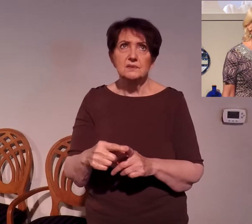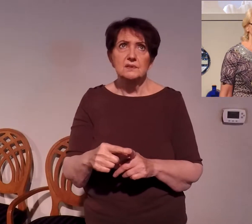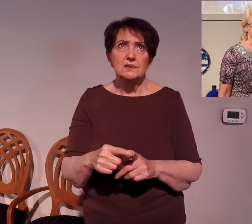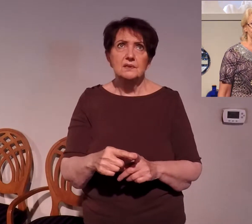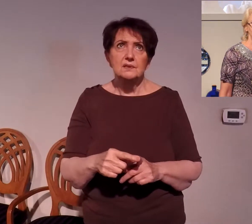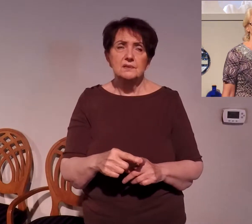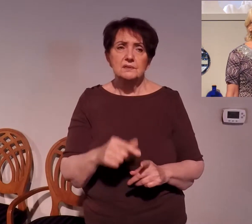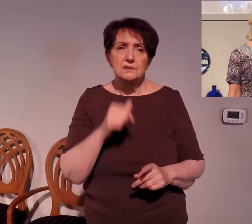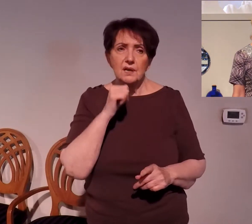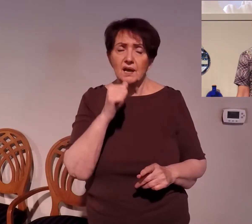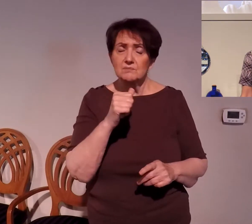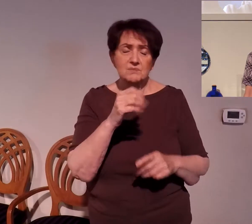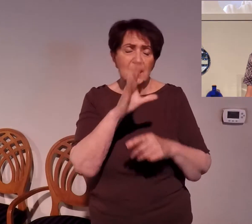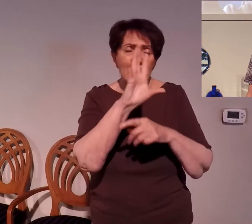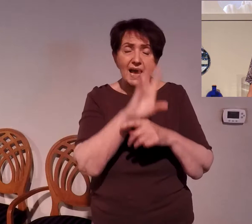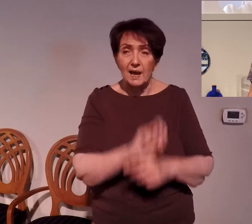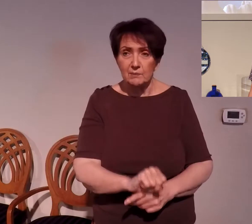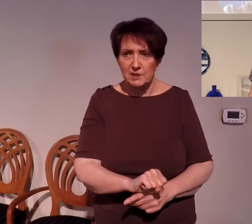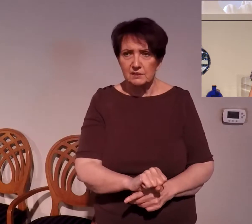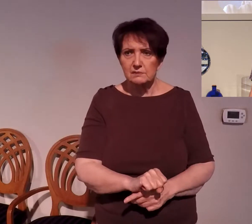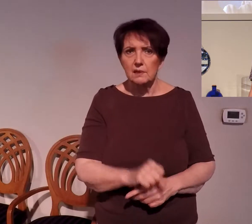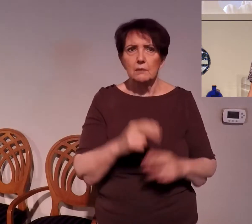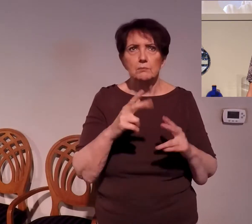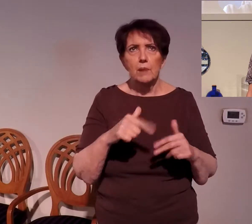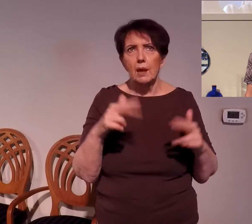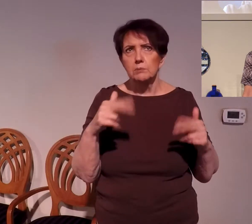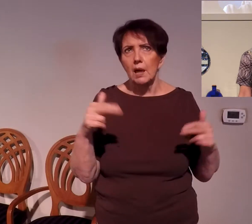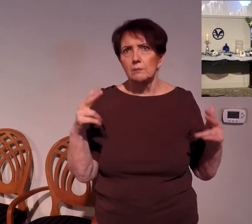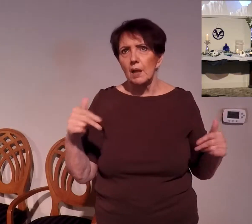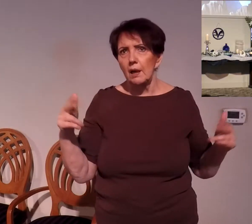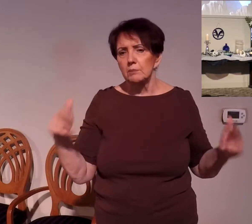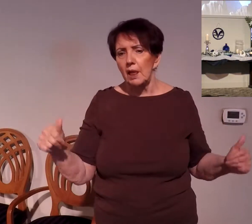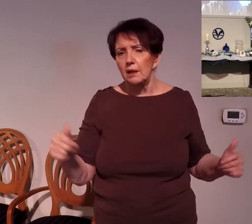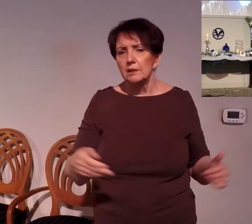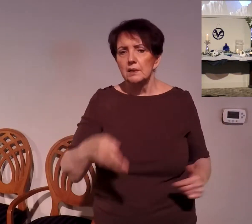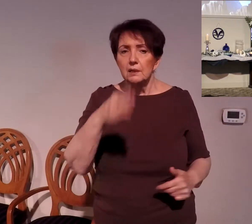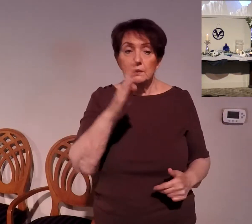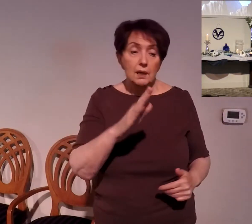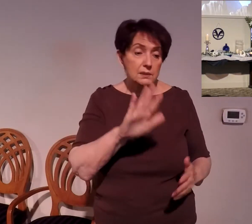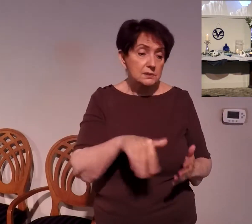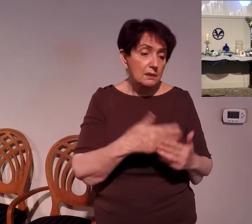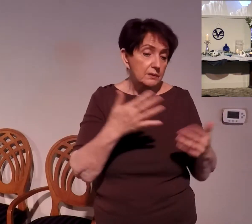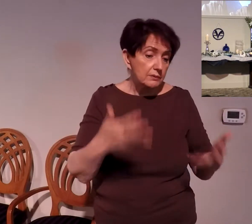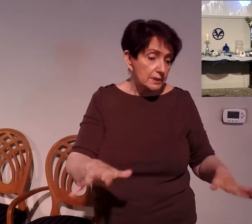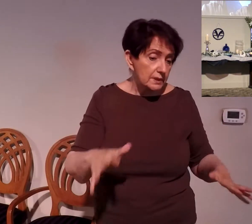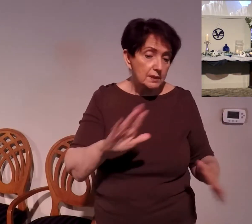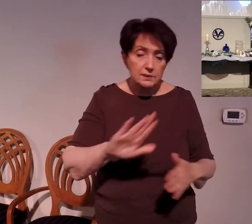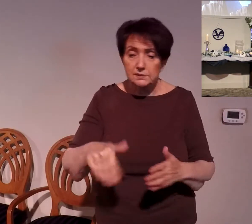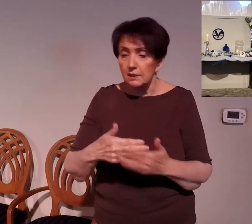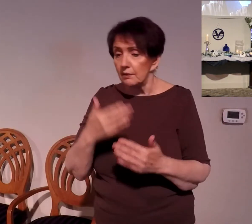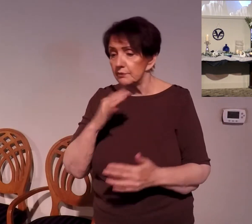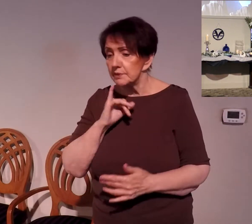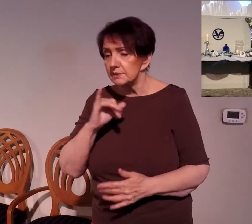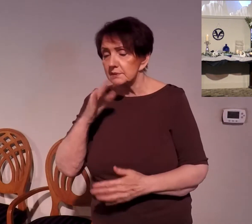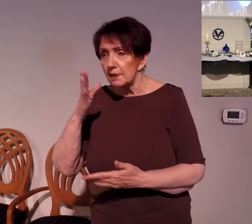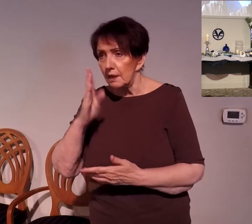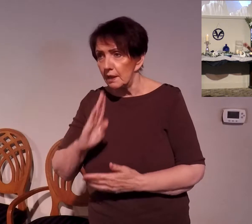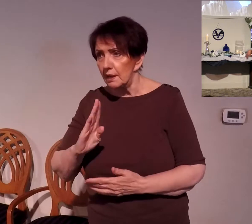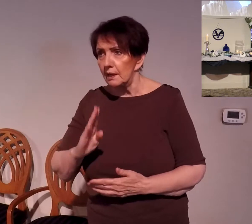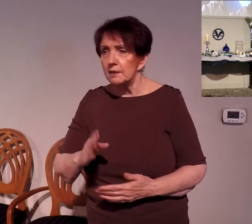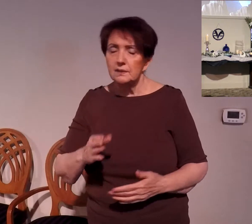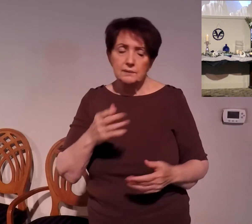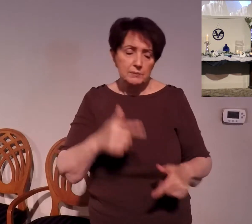rote manner, not just in a blah, blah, blah, blah. God is all there is, and all there is God, and I'm one with God, and my life